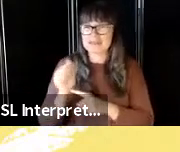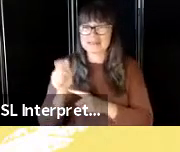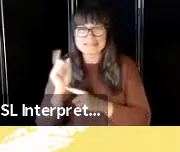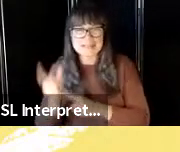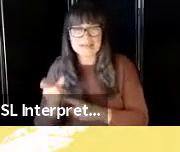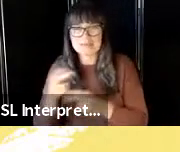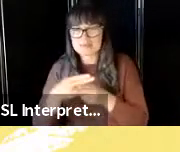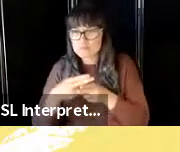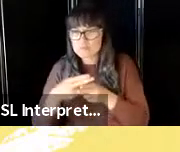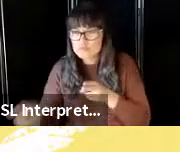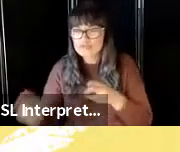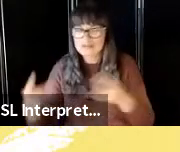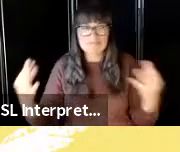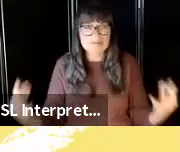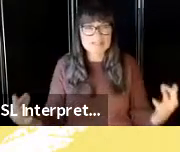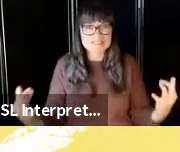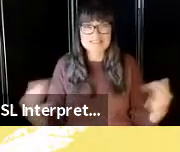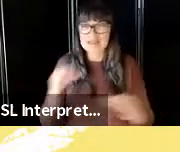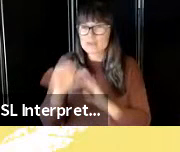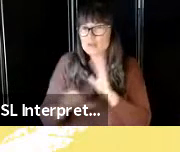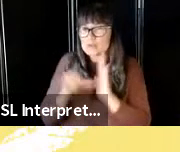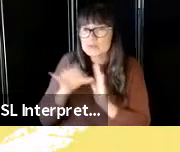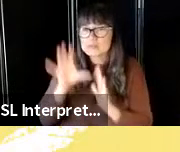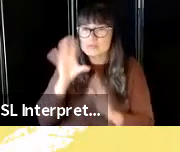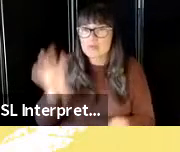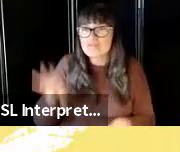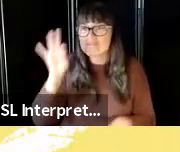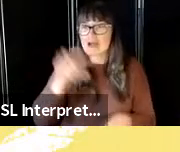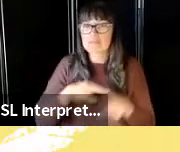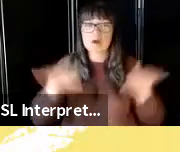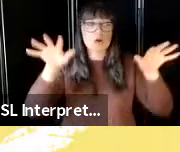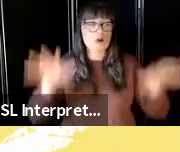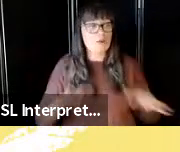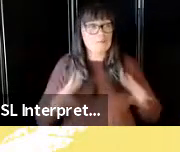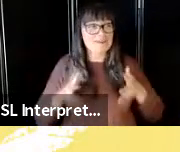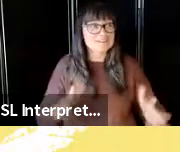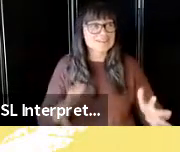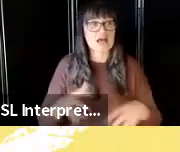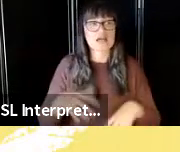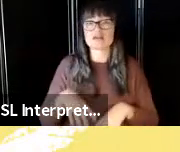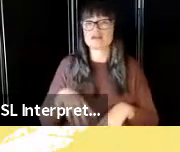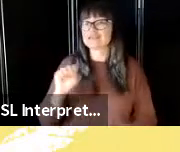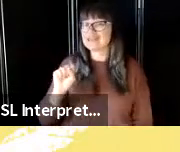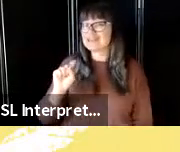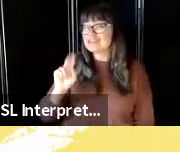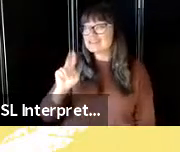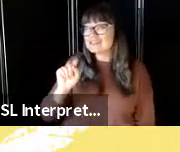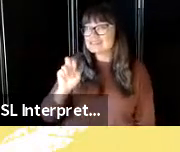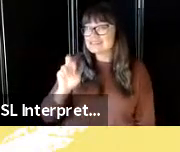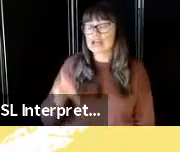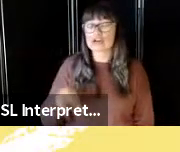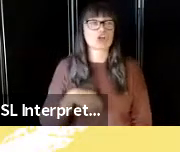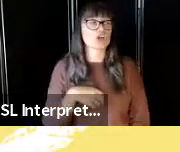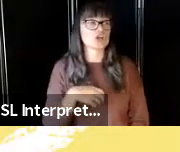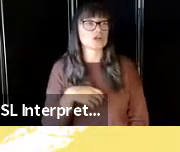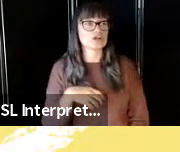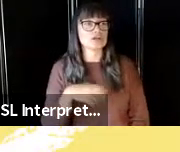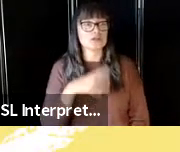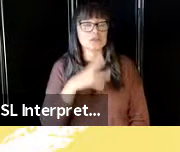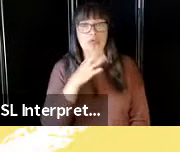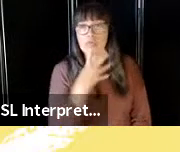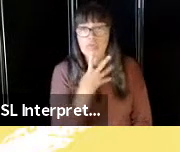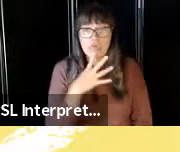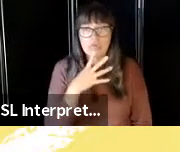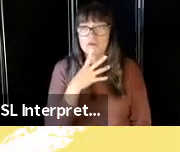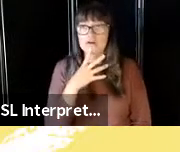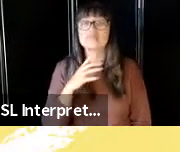YouTube, but meditating absolutely calms down things like anxiety, stuttering, moving too fast for your mouth.